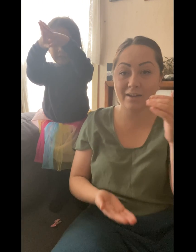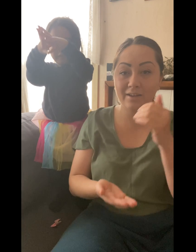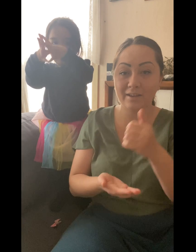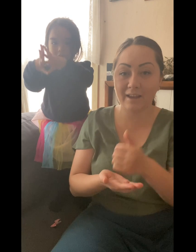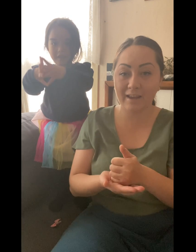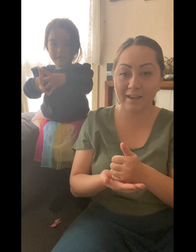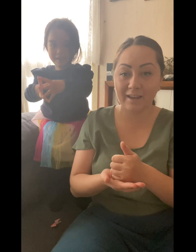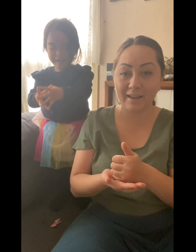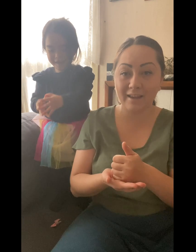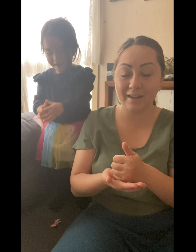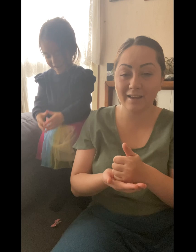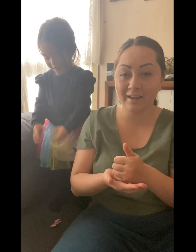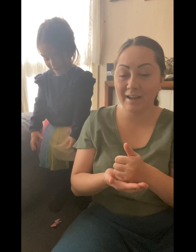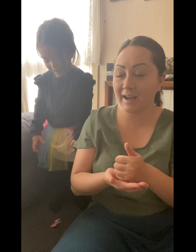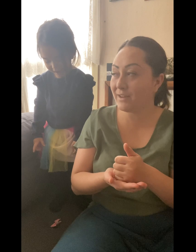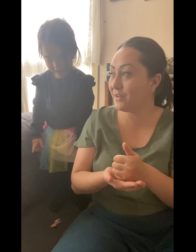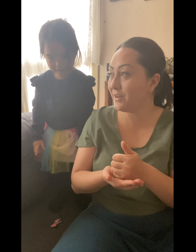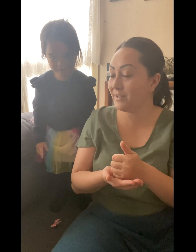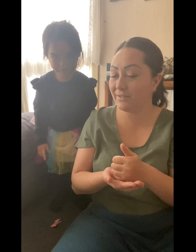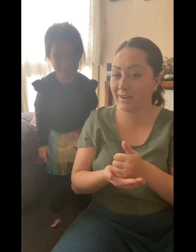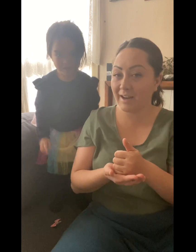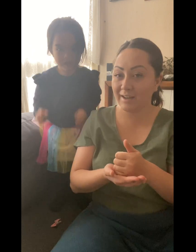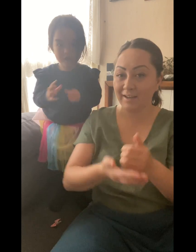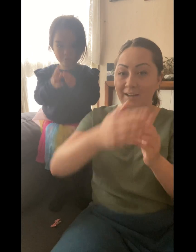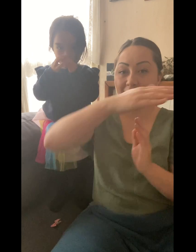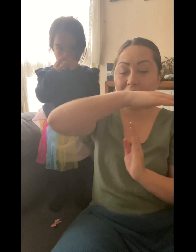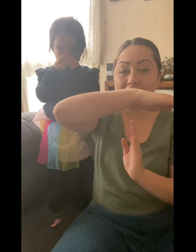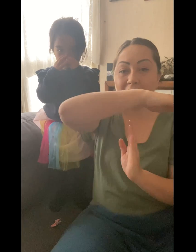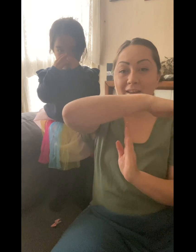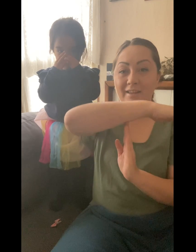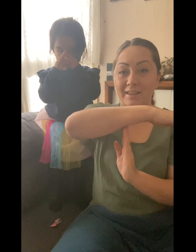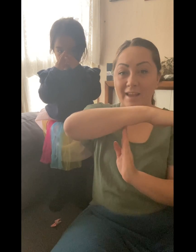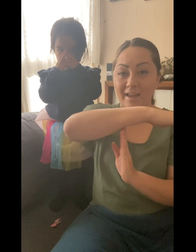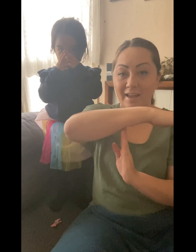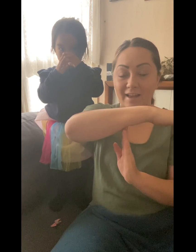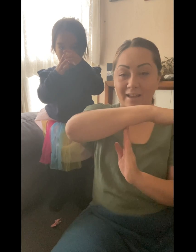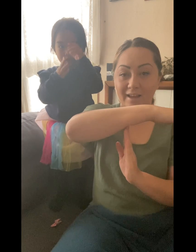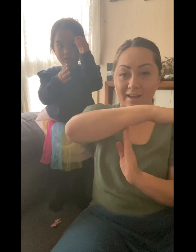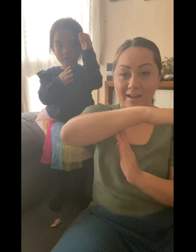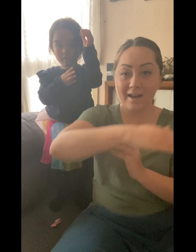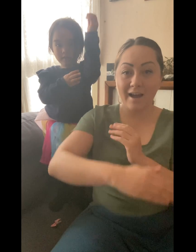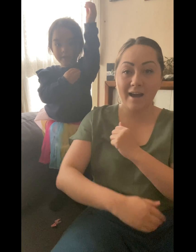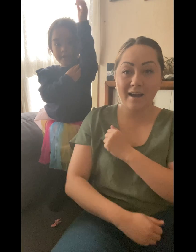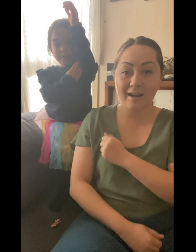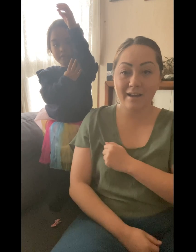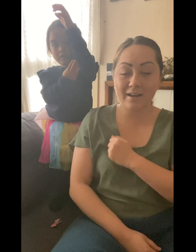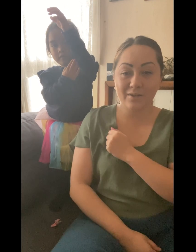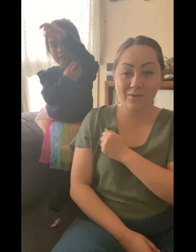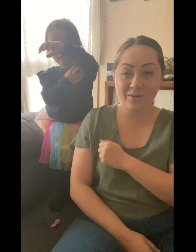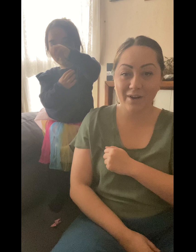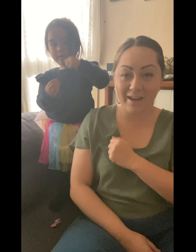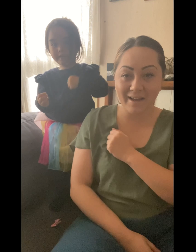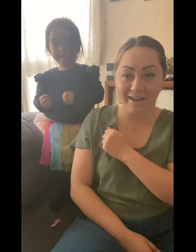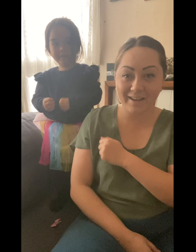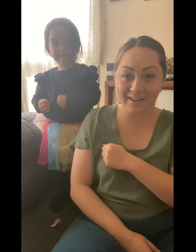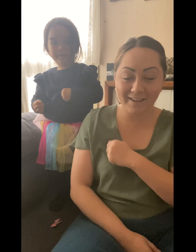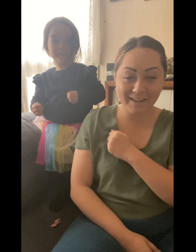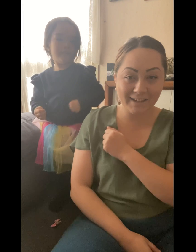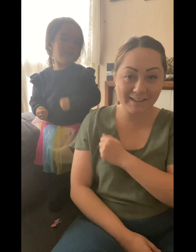tātou e. Anō, ready? anu. Te aroha,